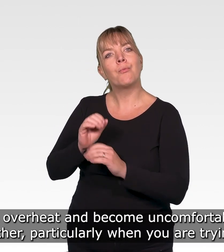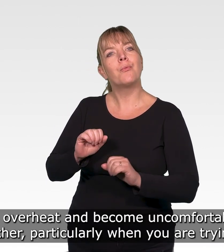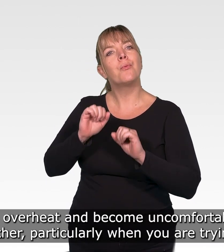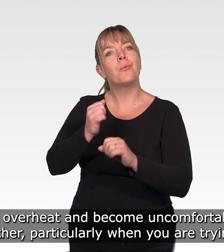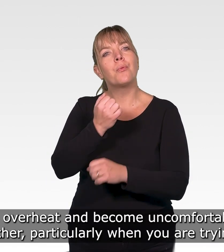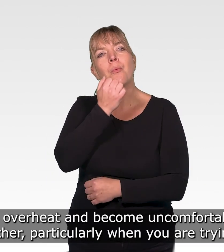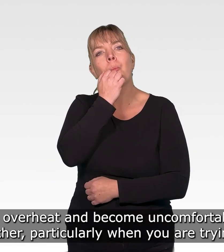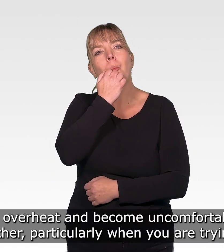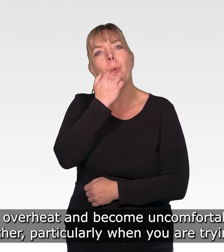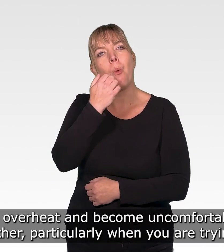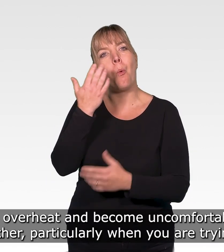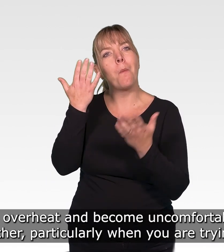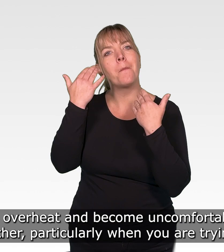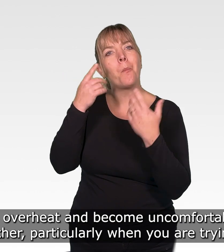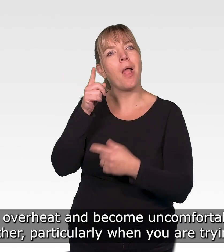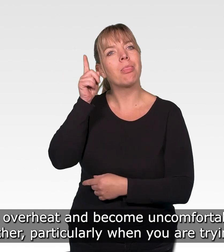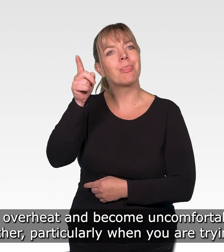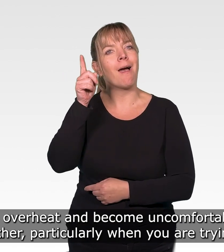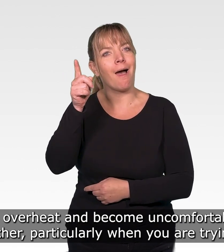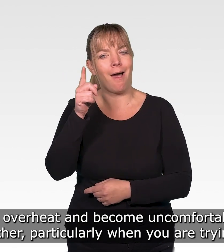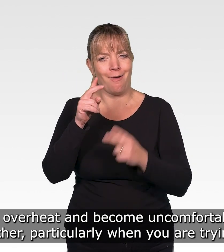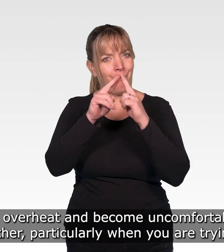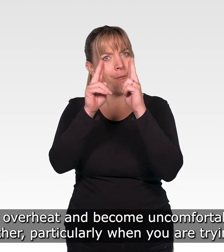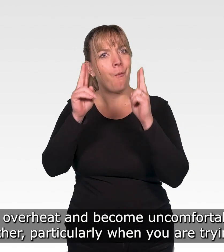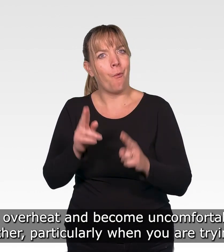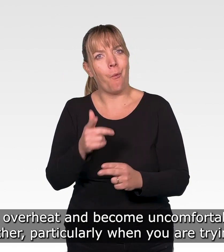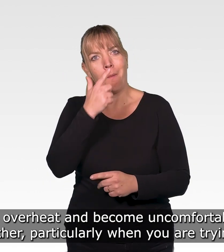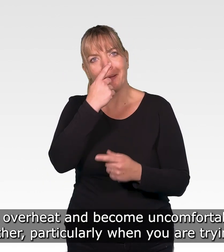Homes can overheat and become uncomfortable during warmer weather,